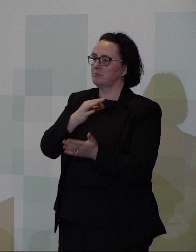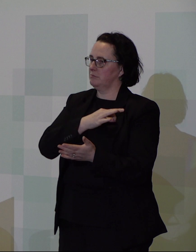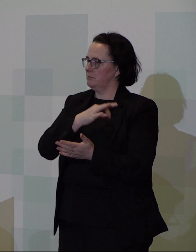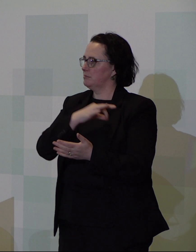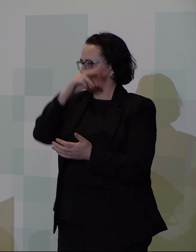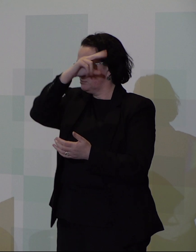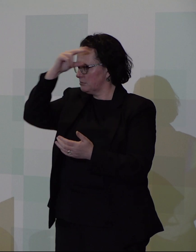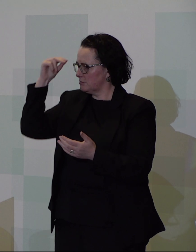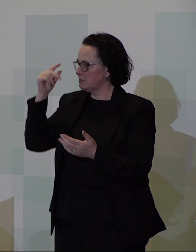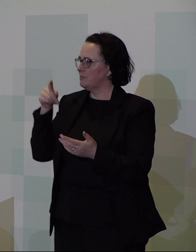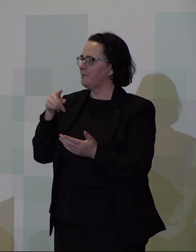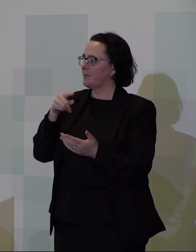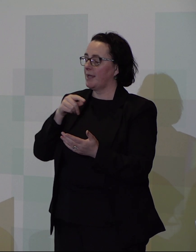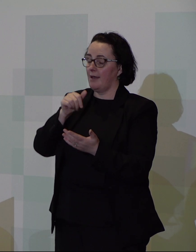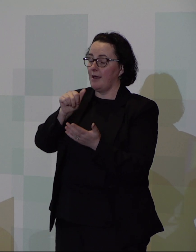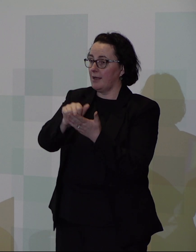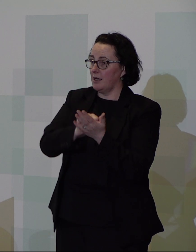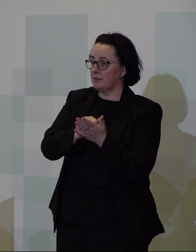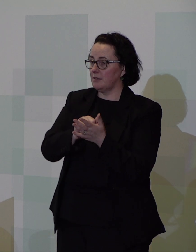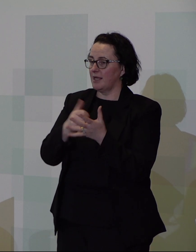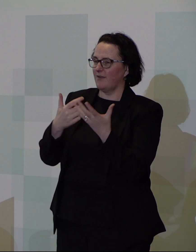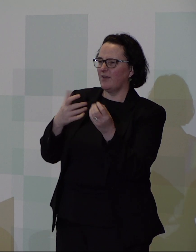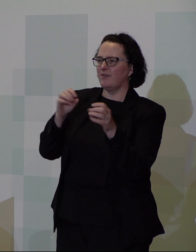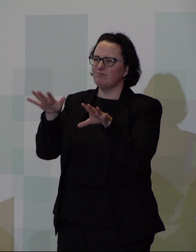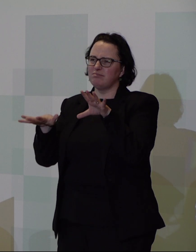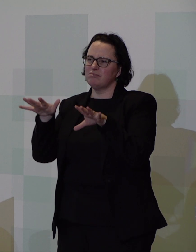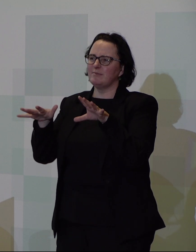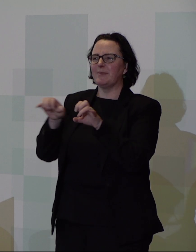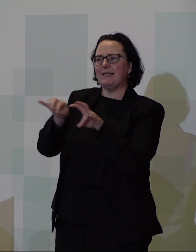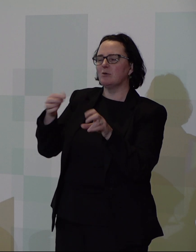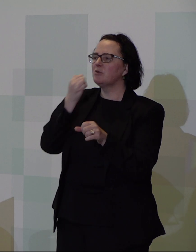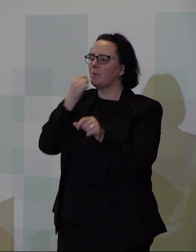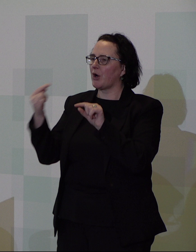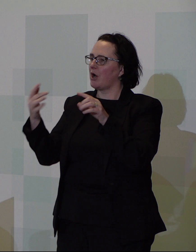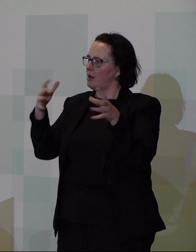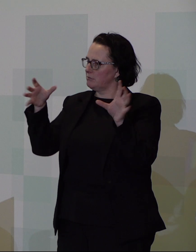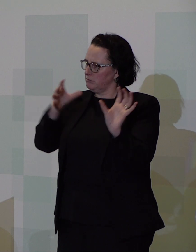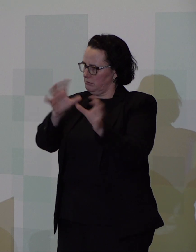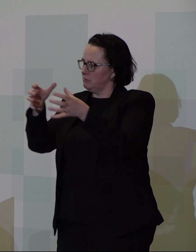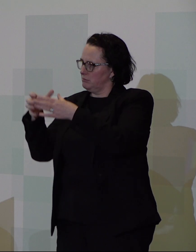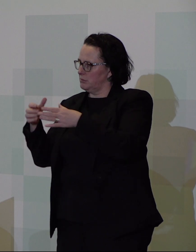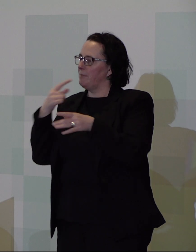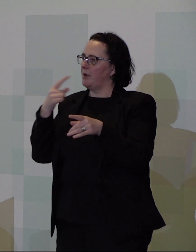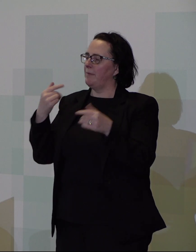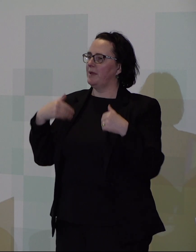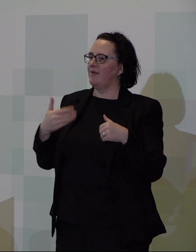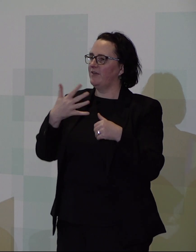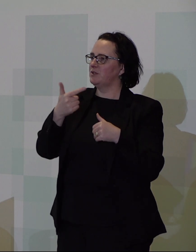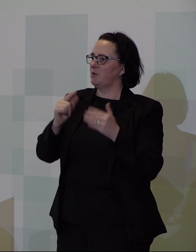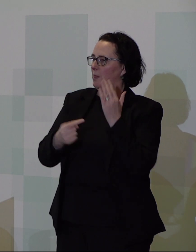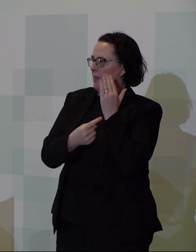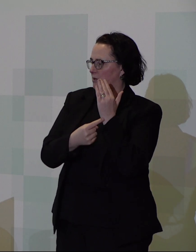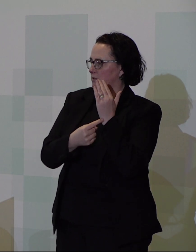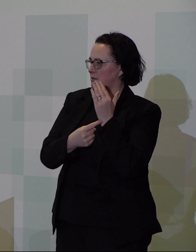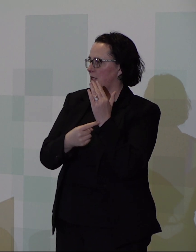has an equal number of male and females at work. And the median earned income for men is about €52,000,